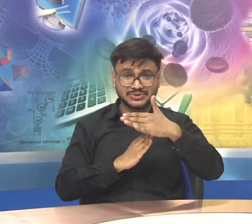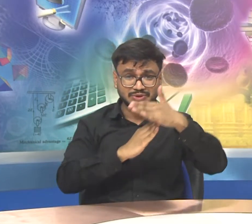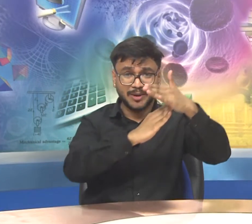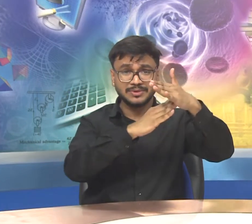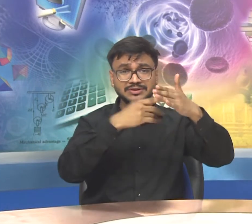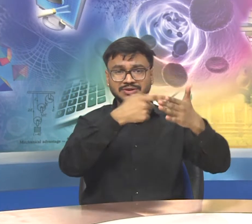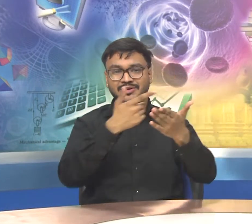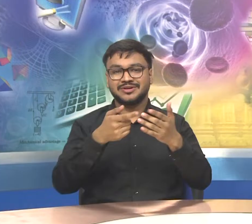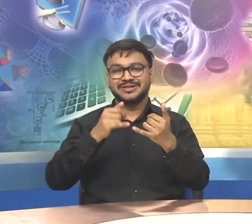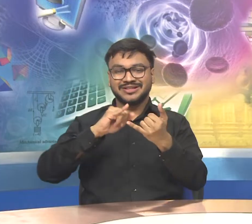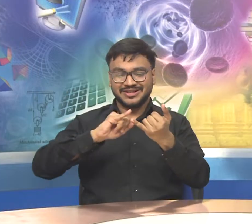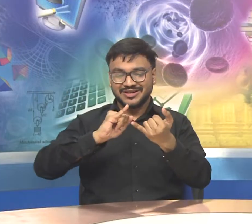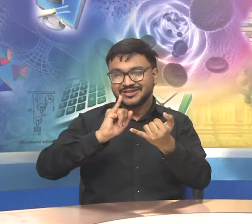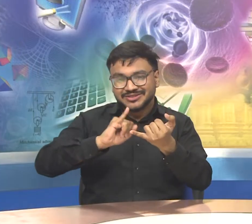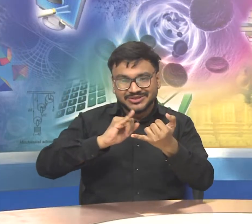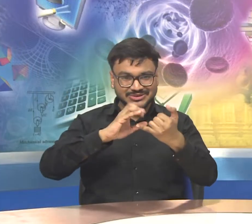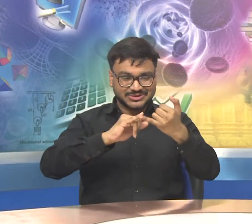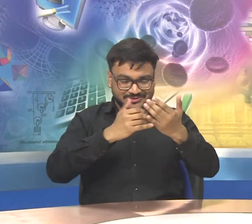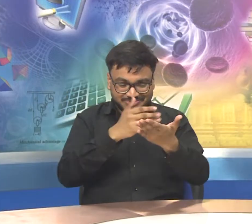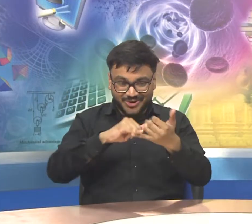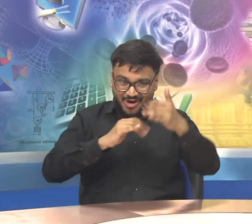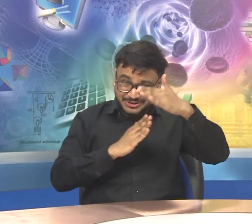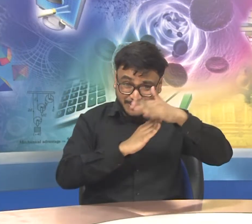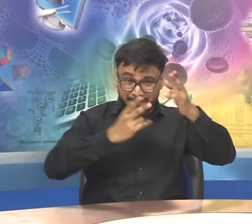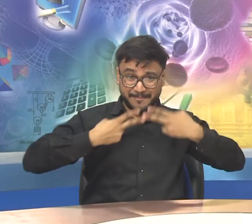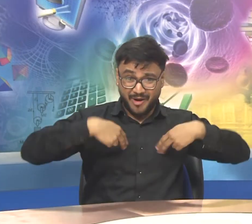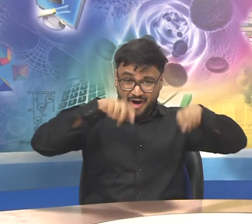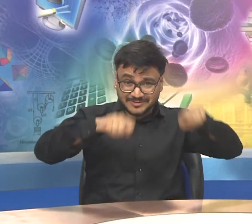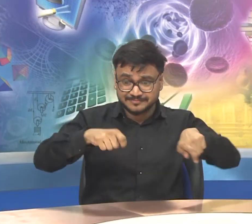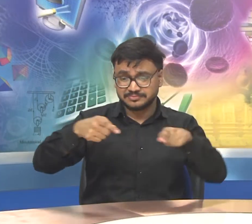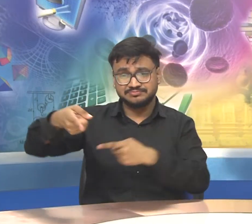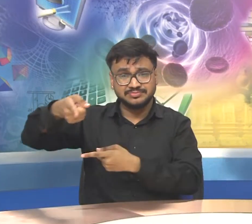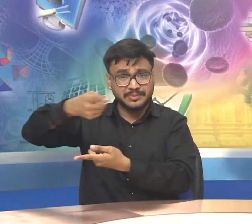Now we will understand what's the meaning of removal.